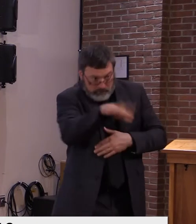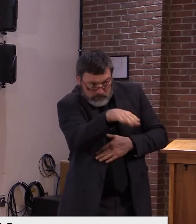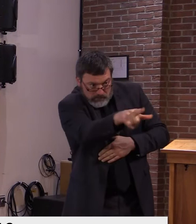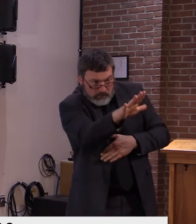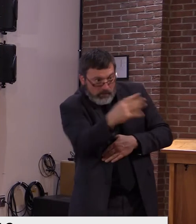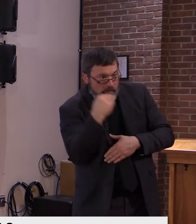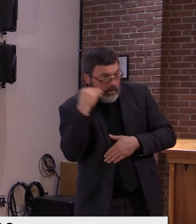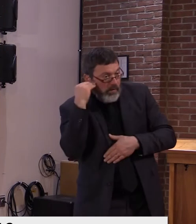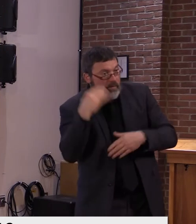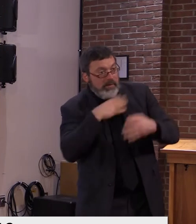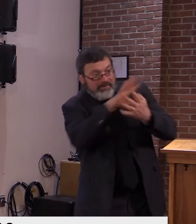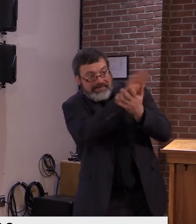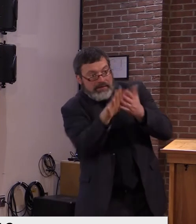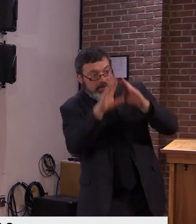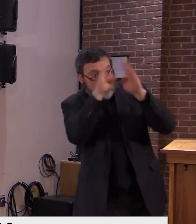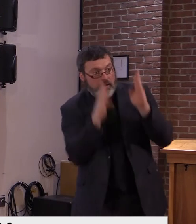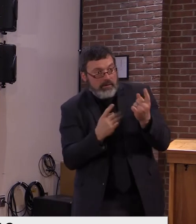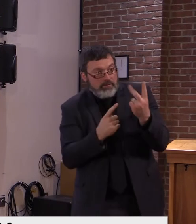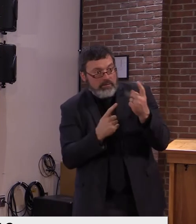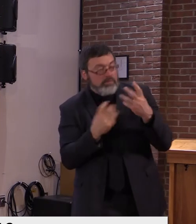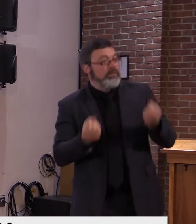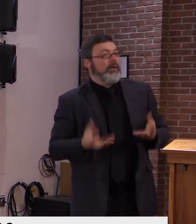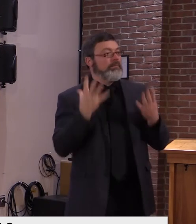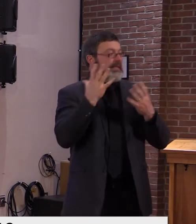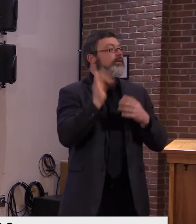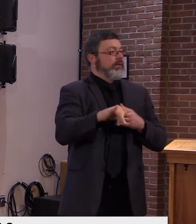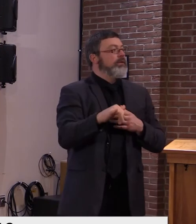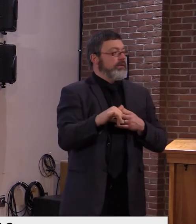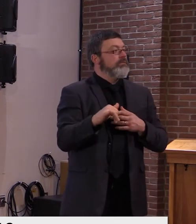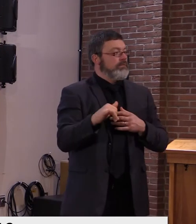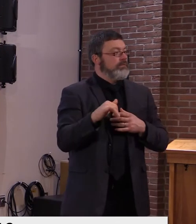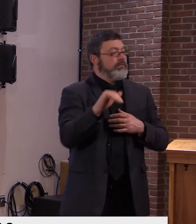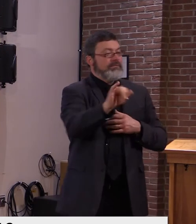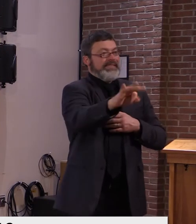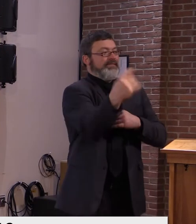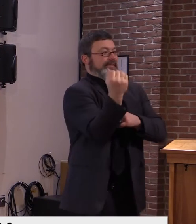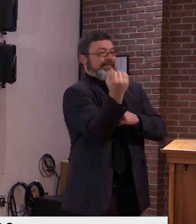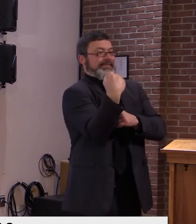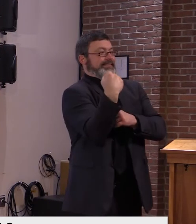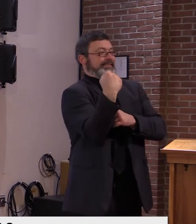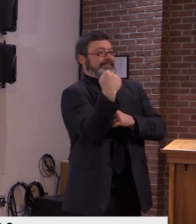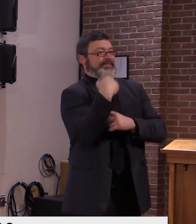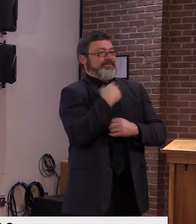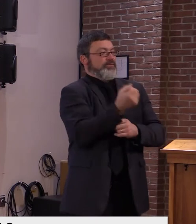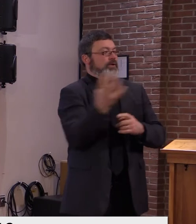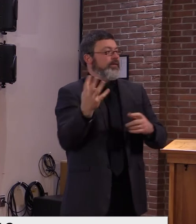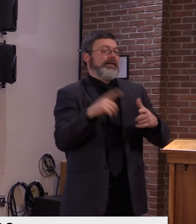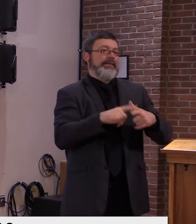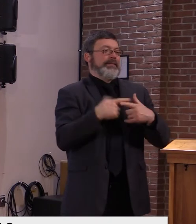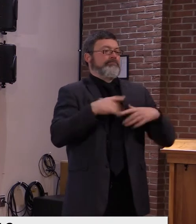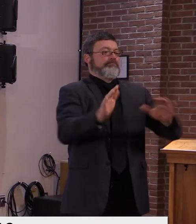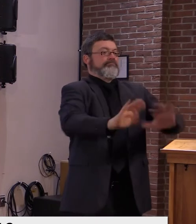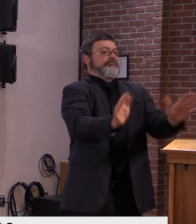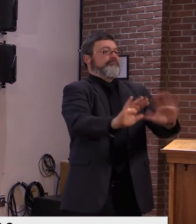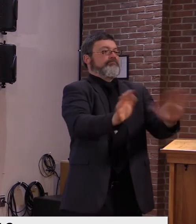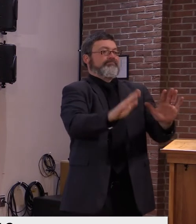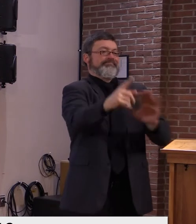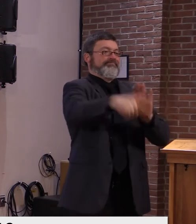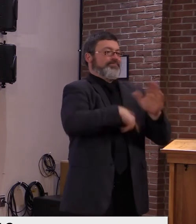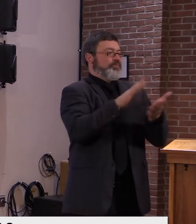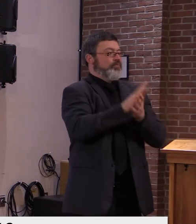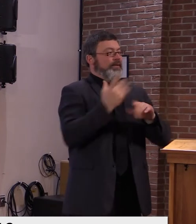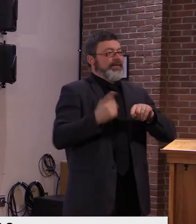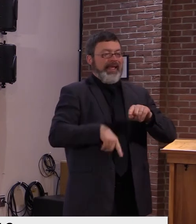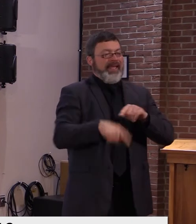quarantine requirements. We believe it is important for all Vermonters to be responsible during the holiday season and follow the gathering requirements